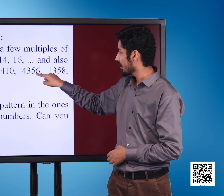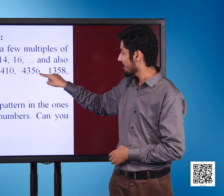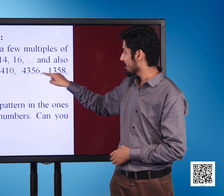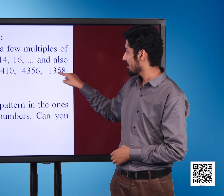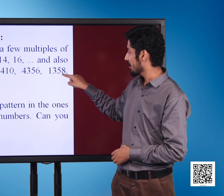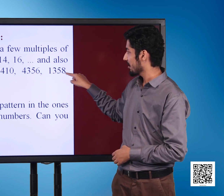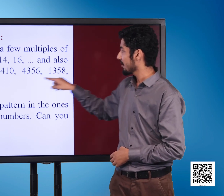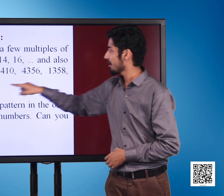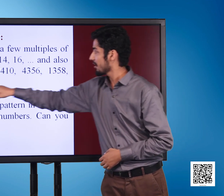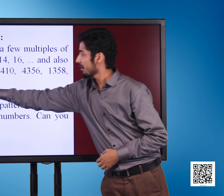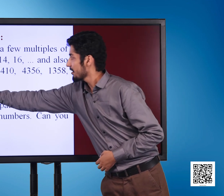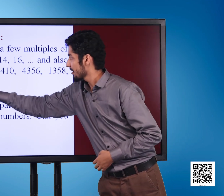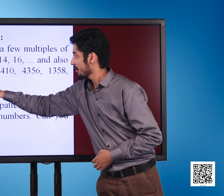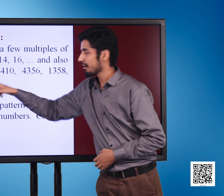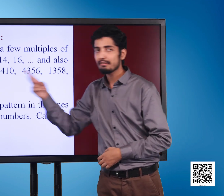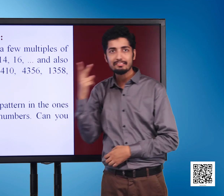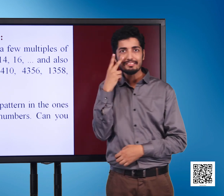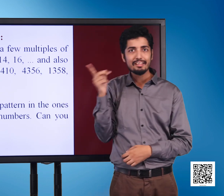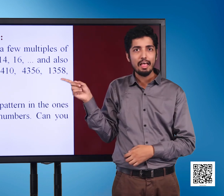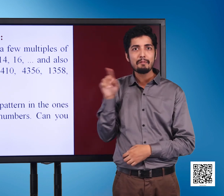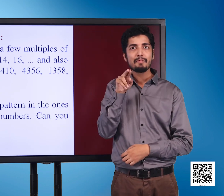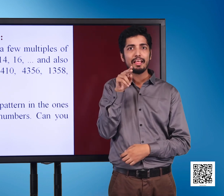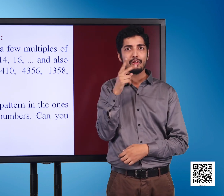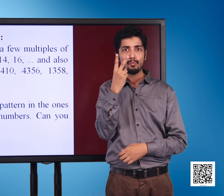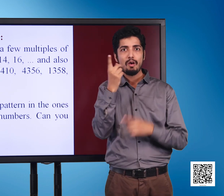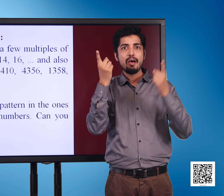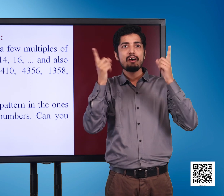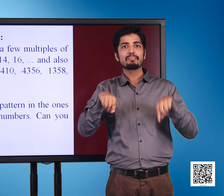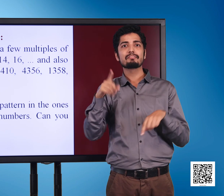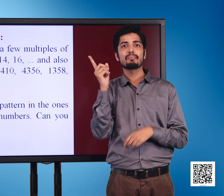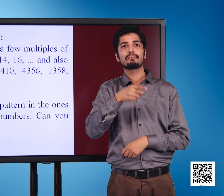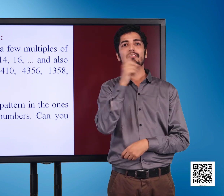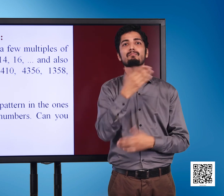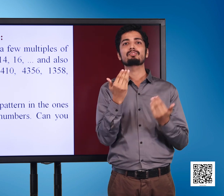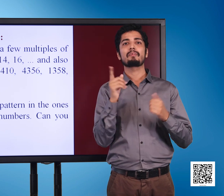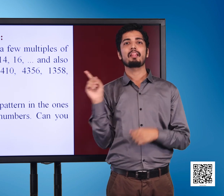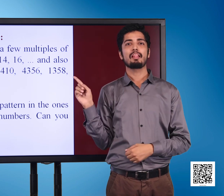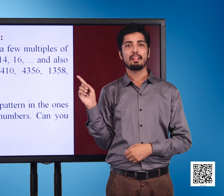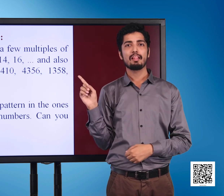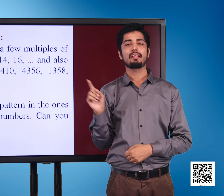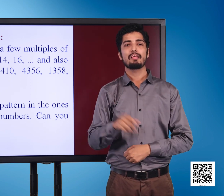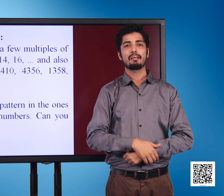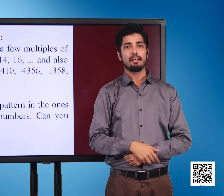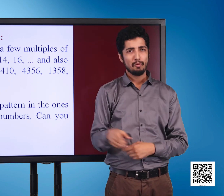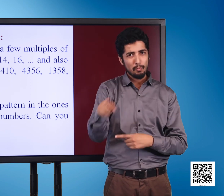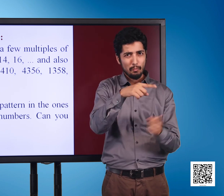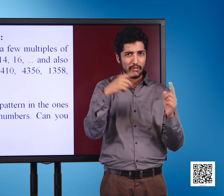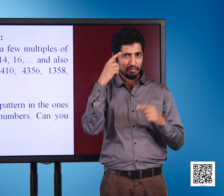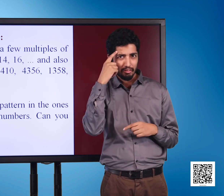5974. She finds some pattern in the ones place of these numbers. Can you tell